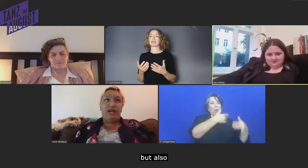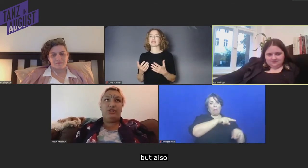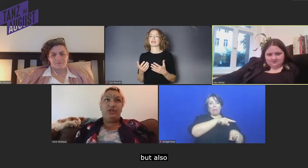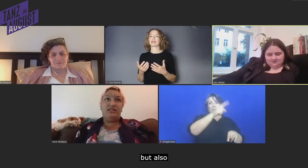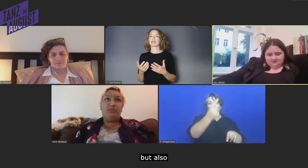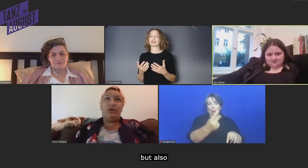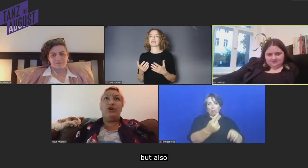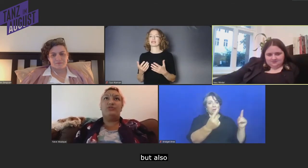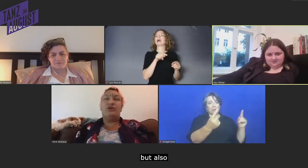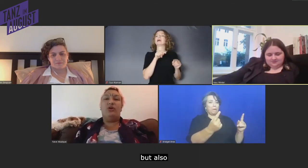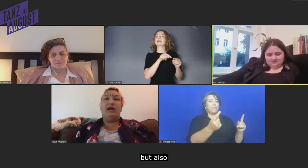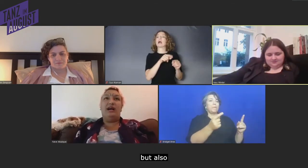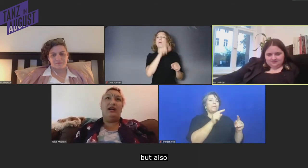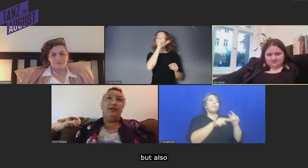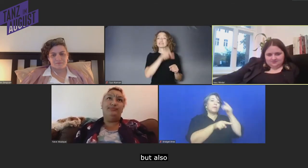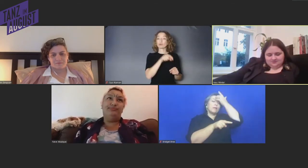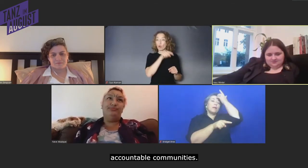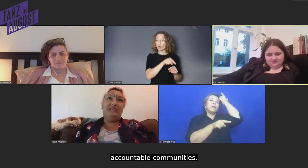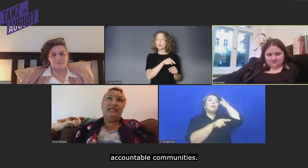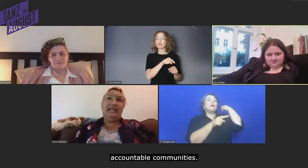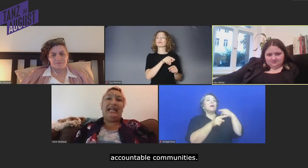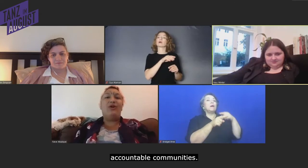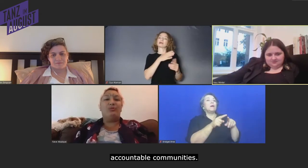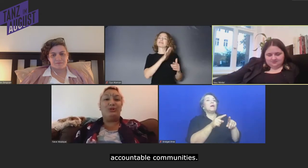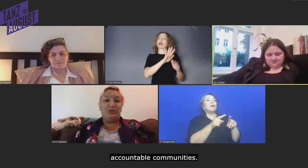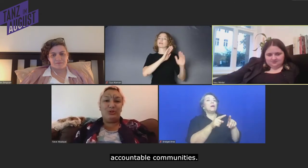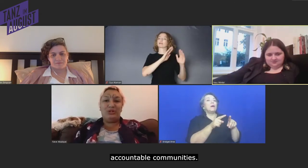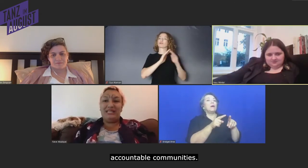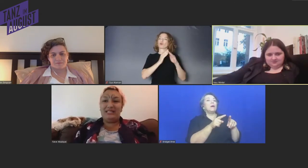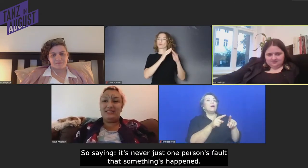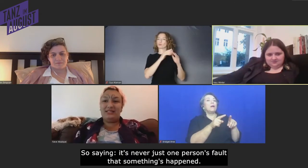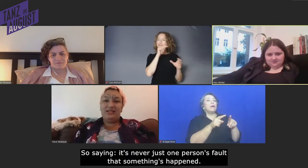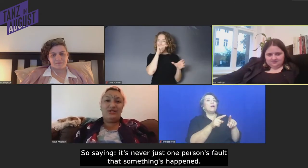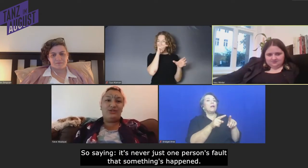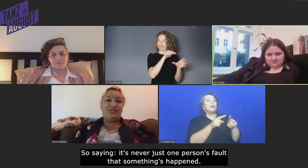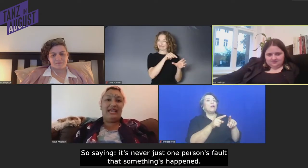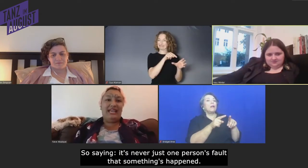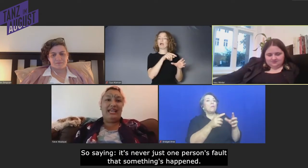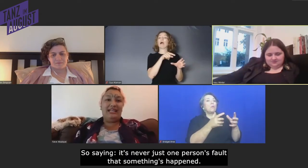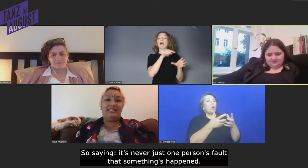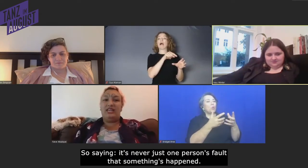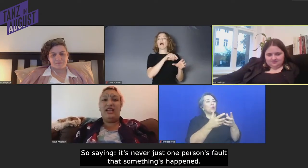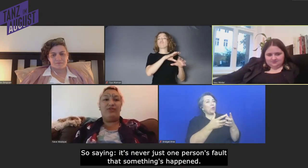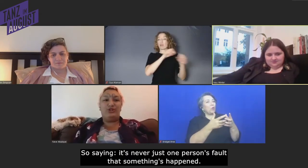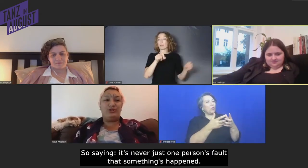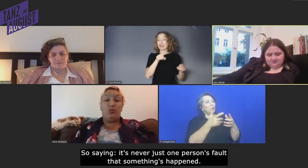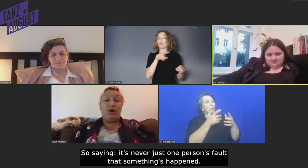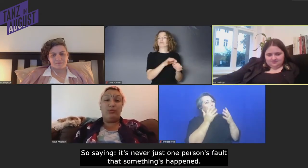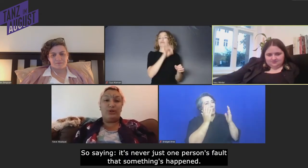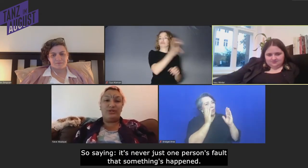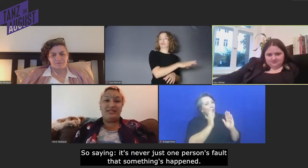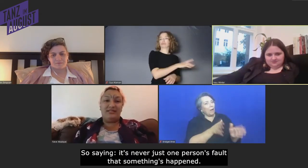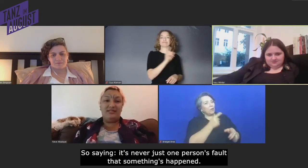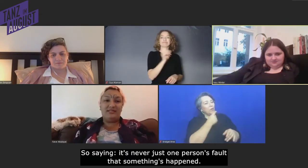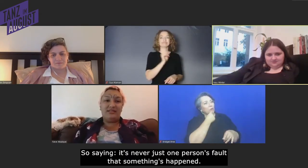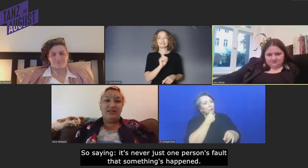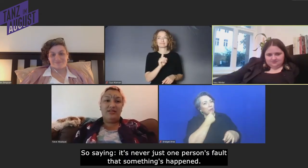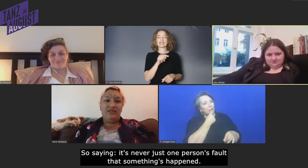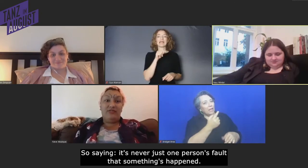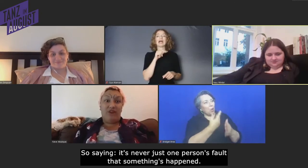but also accountable communities. So saying it's never just one